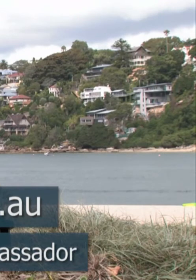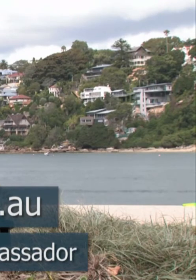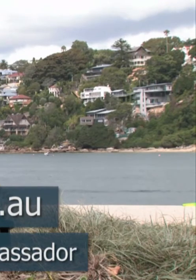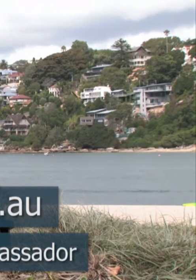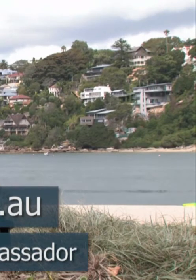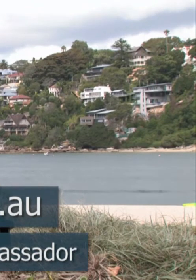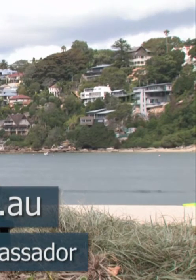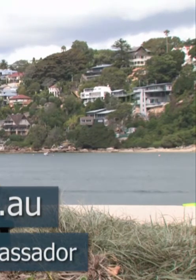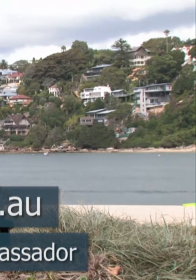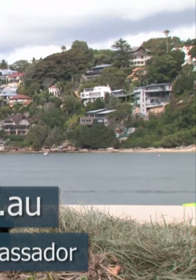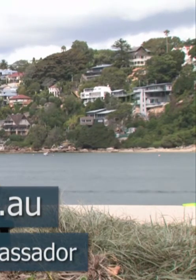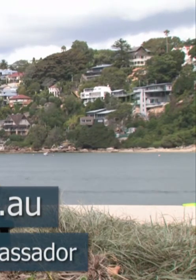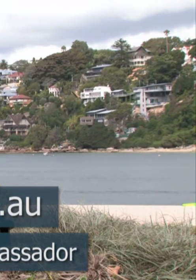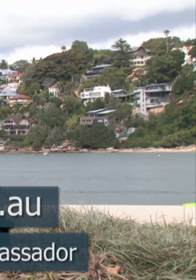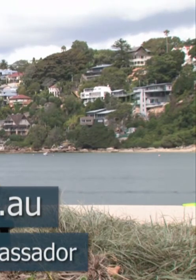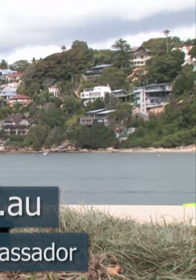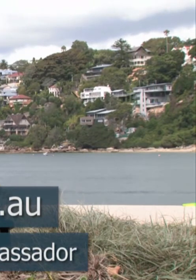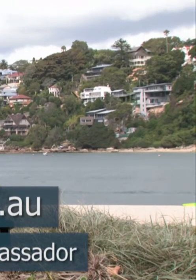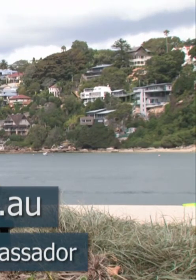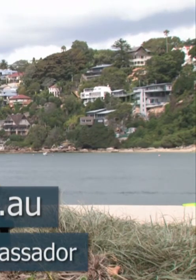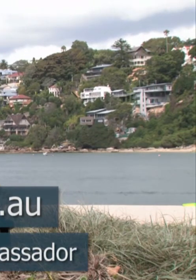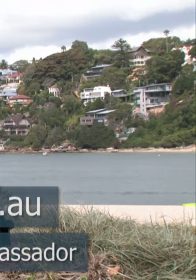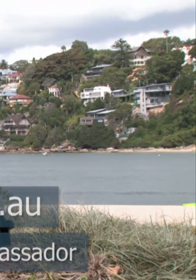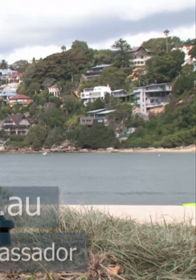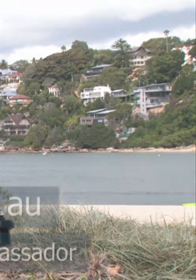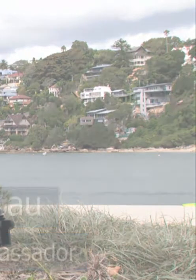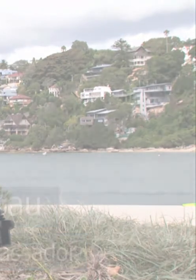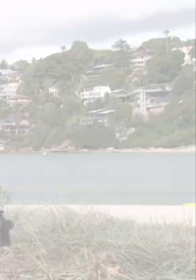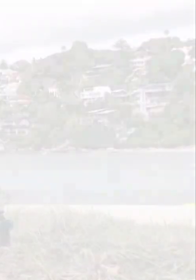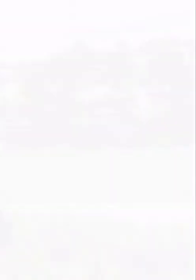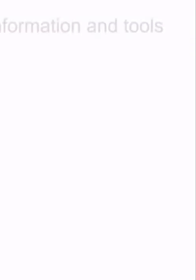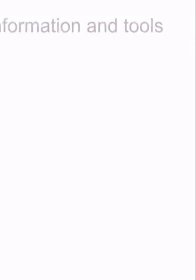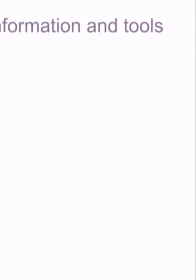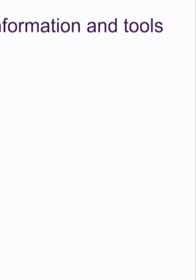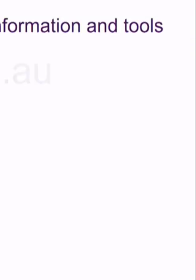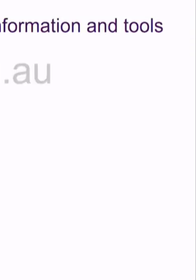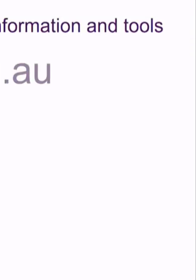oi.org.au for all your disability information and tools.